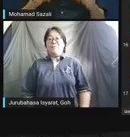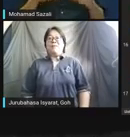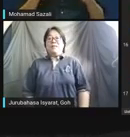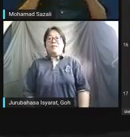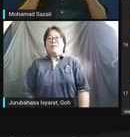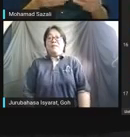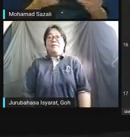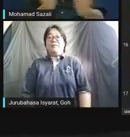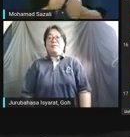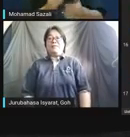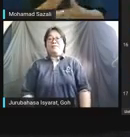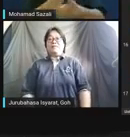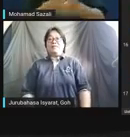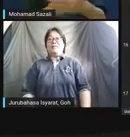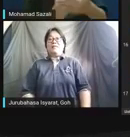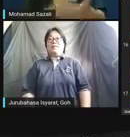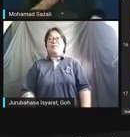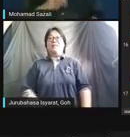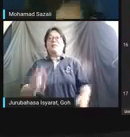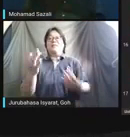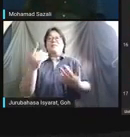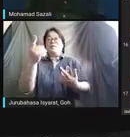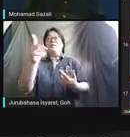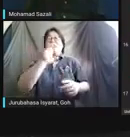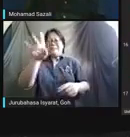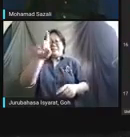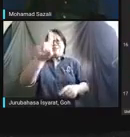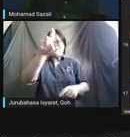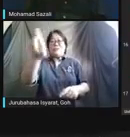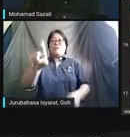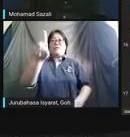Actually, I myself have one question to ask. Oh, sorry.